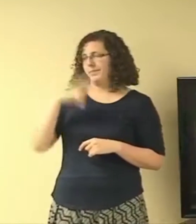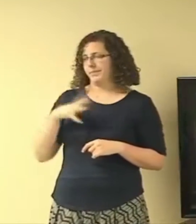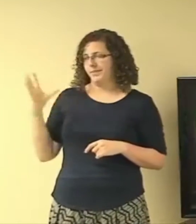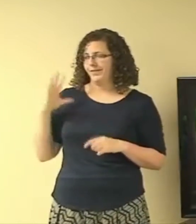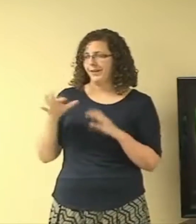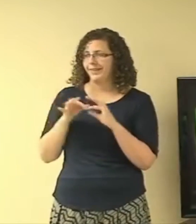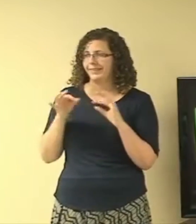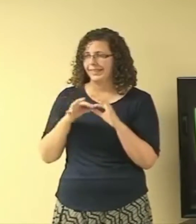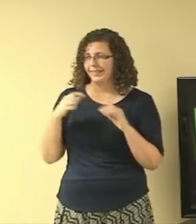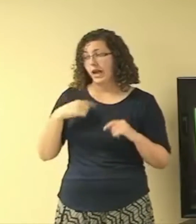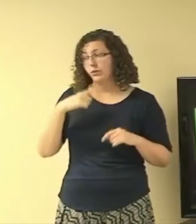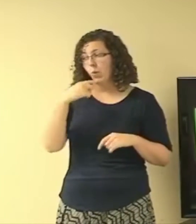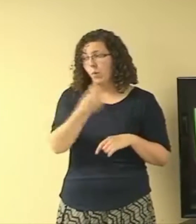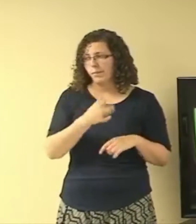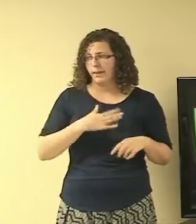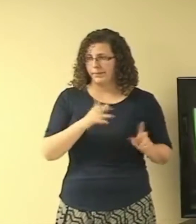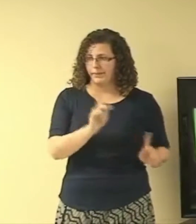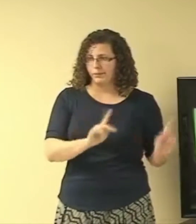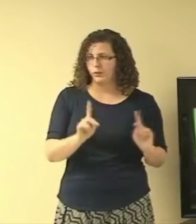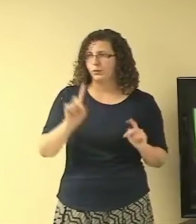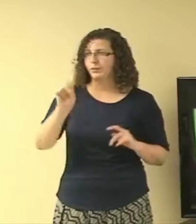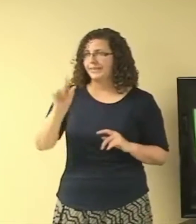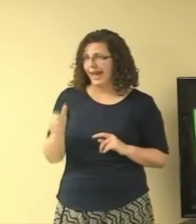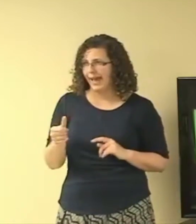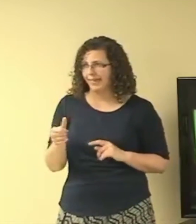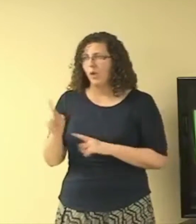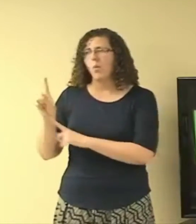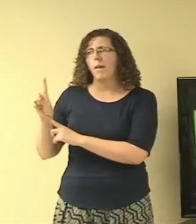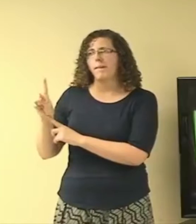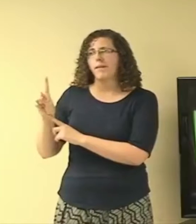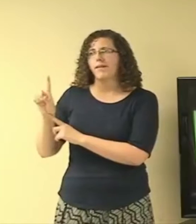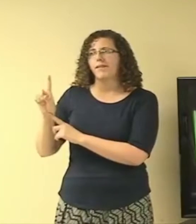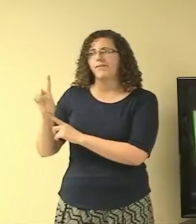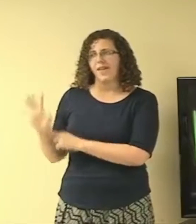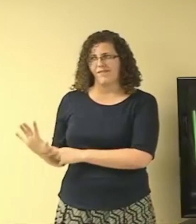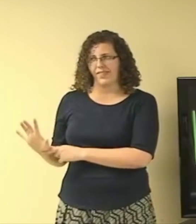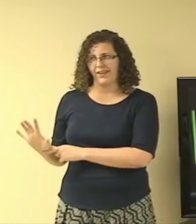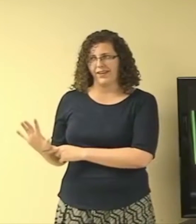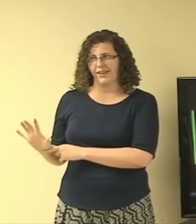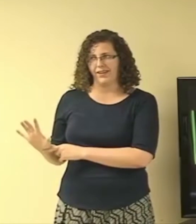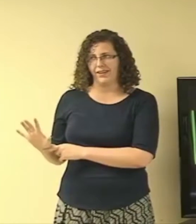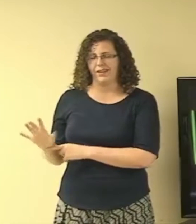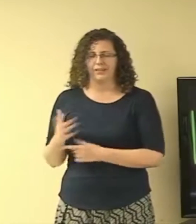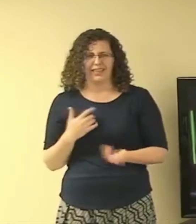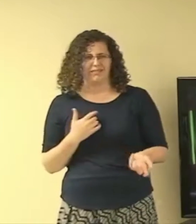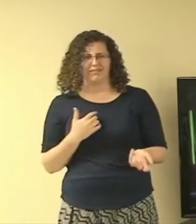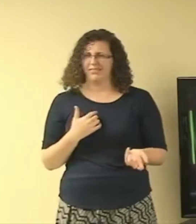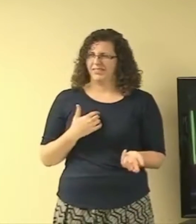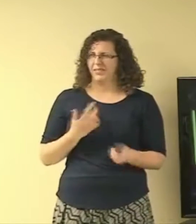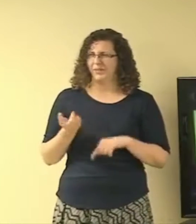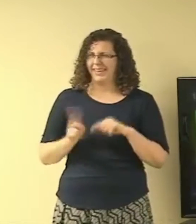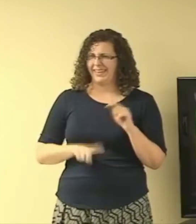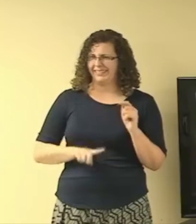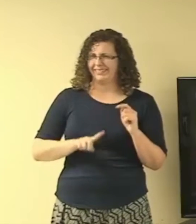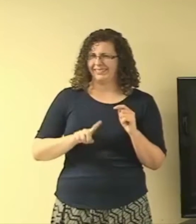to tithe 5% of their income at first. Well, you can tell them to give 5% if you want, but the tithe means tenth, and you really can't 20th a